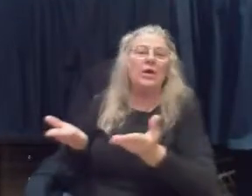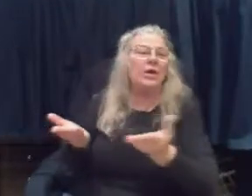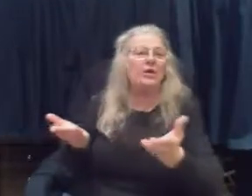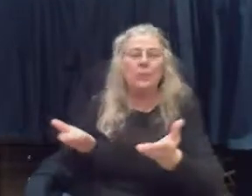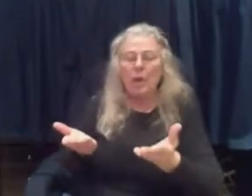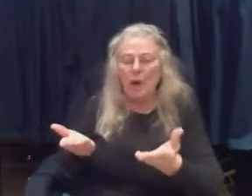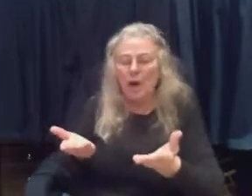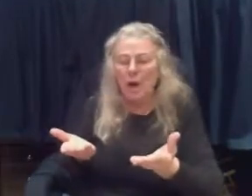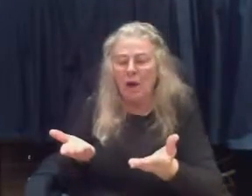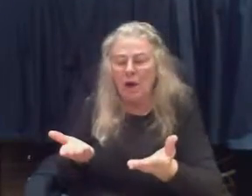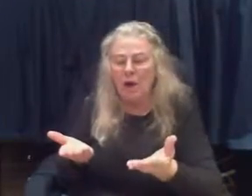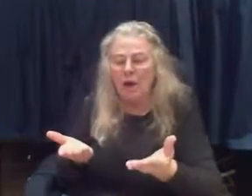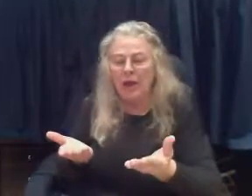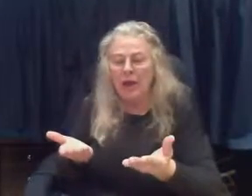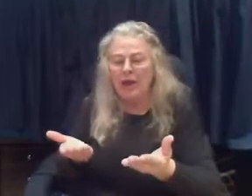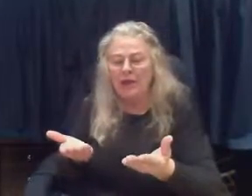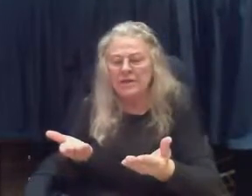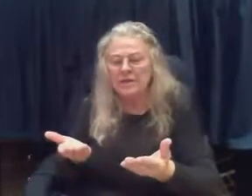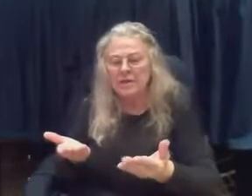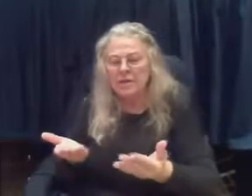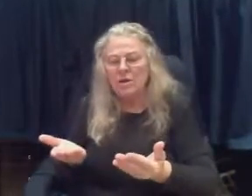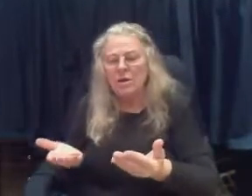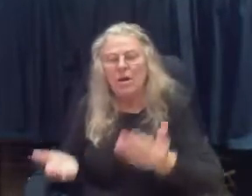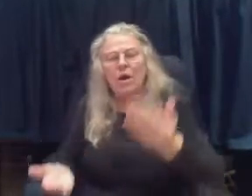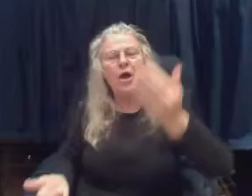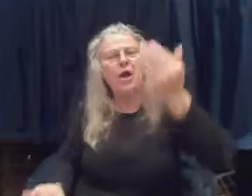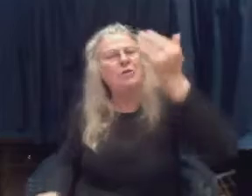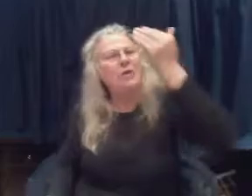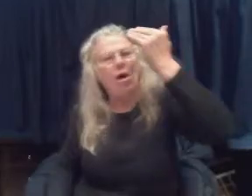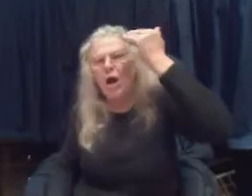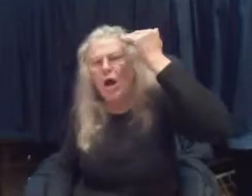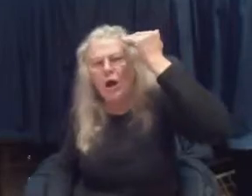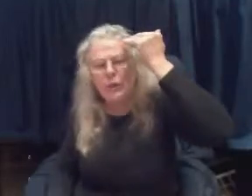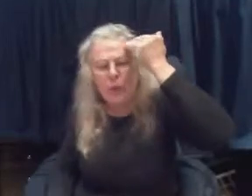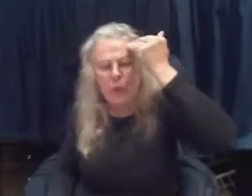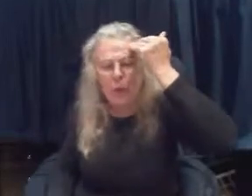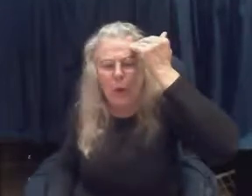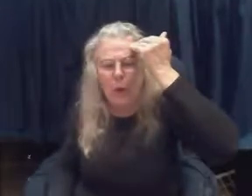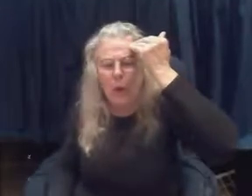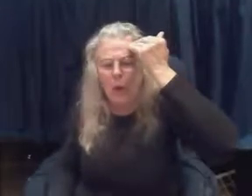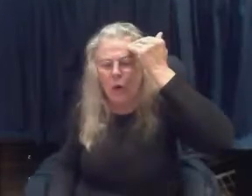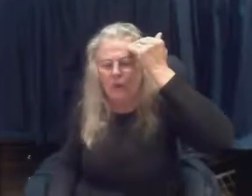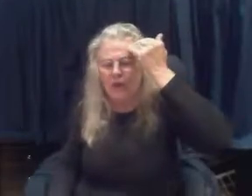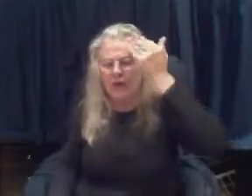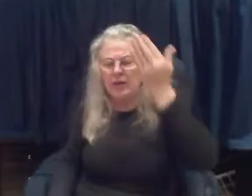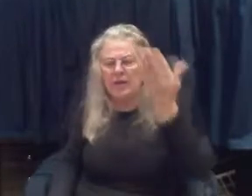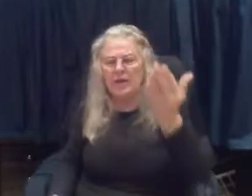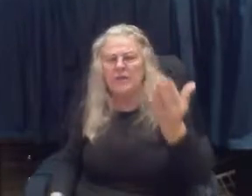this place, and I know that it's